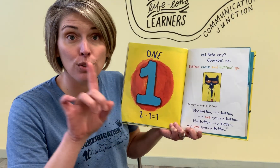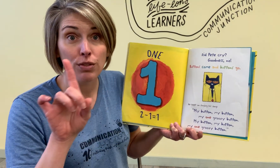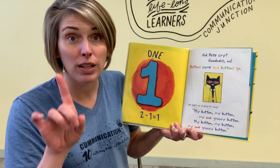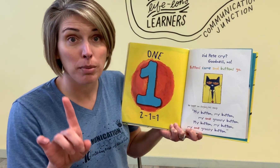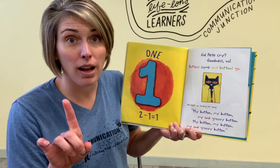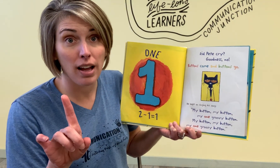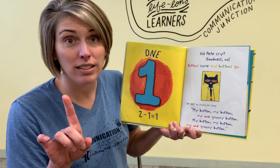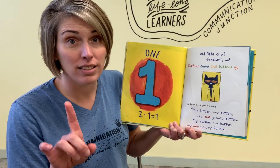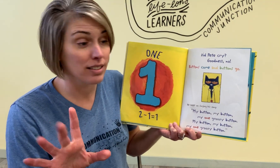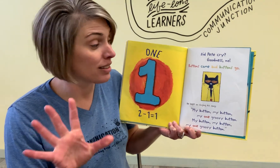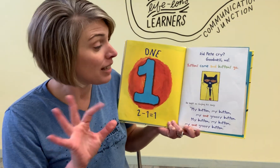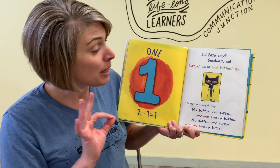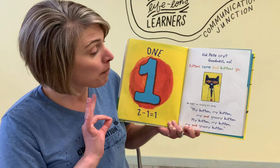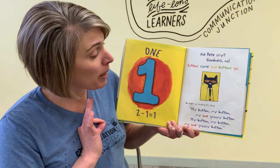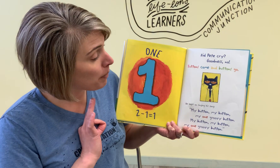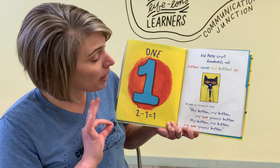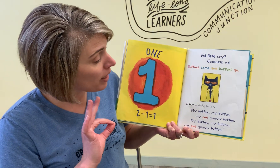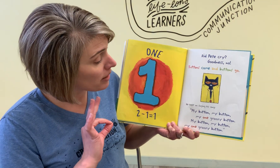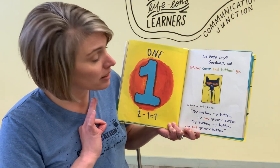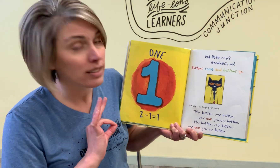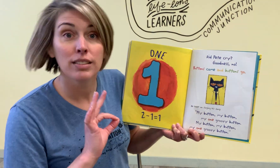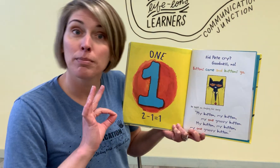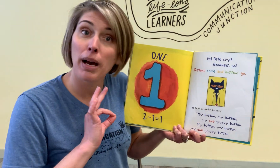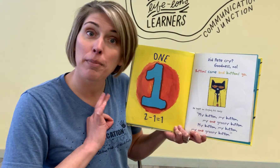groovy button, my